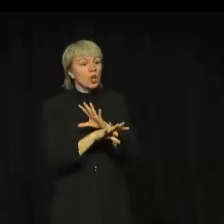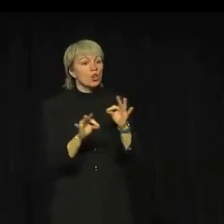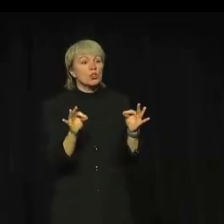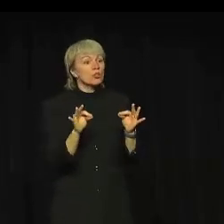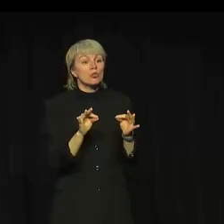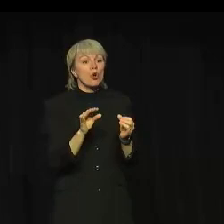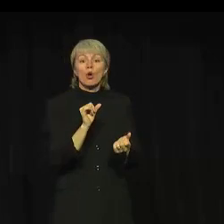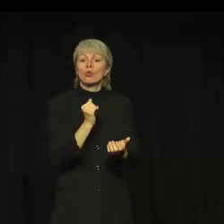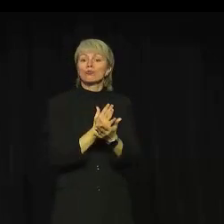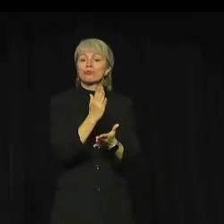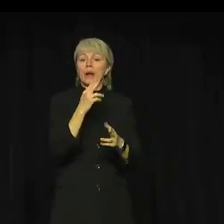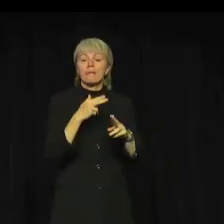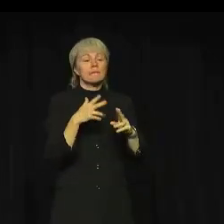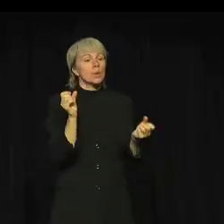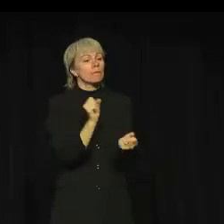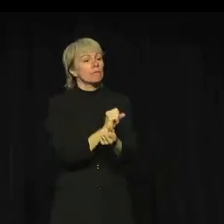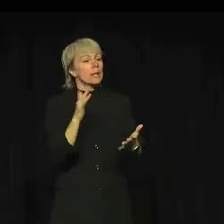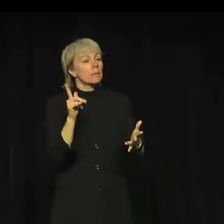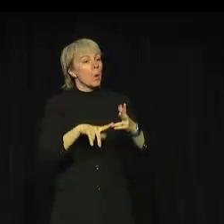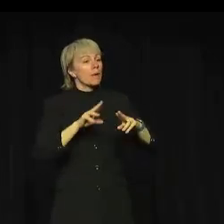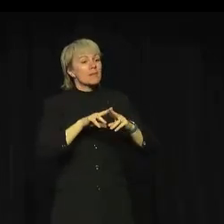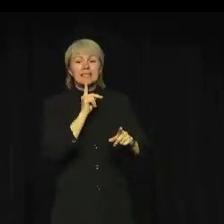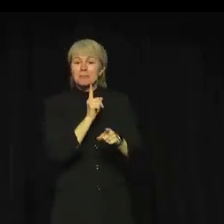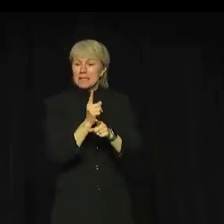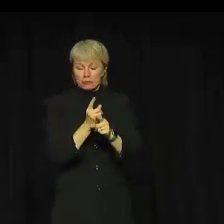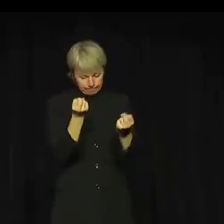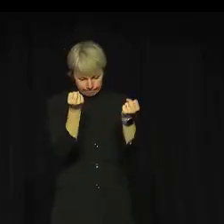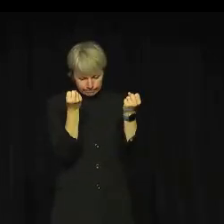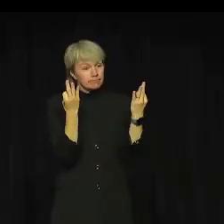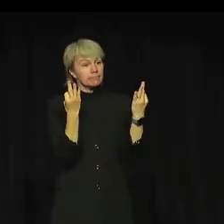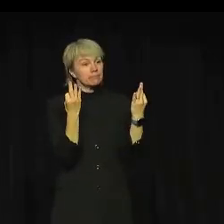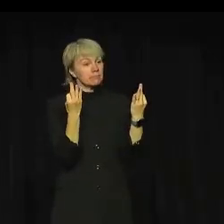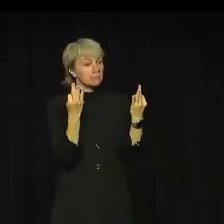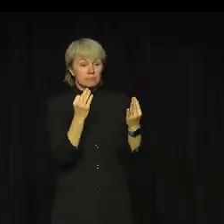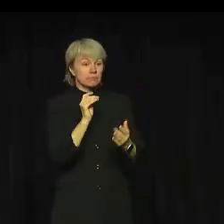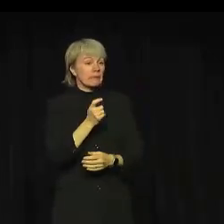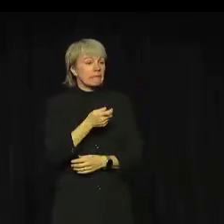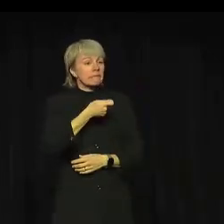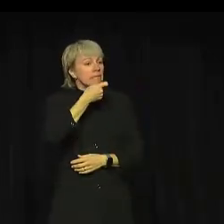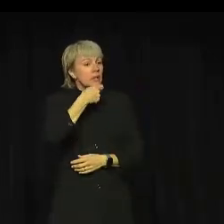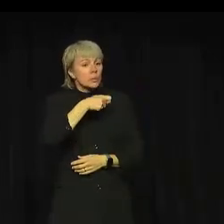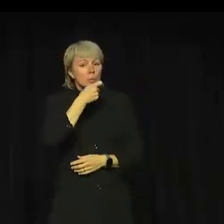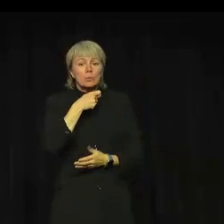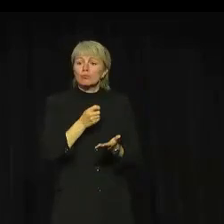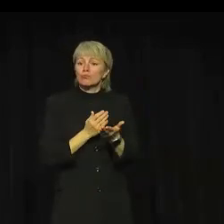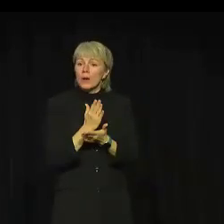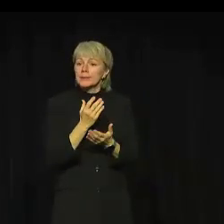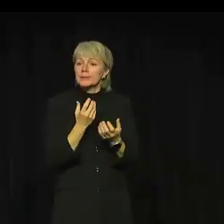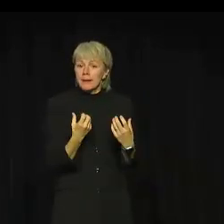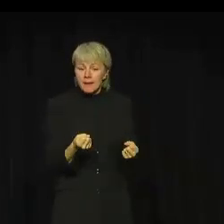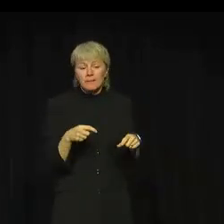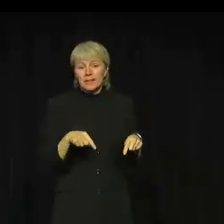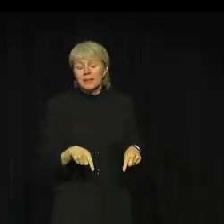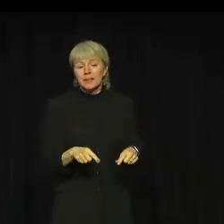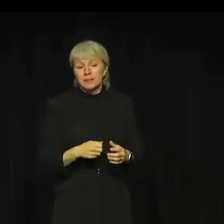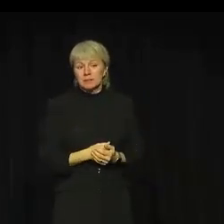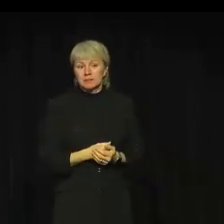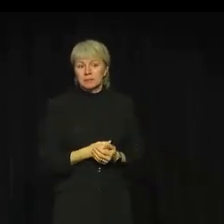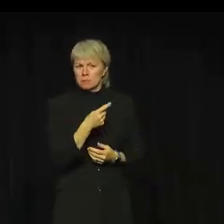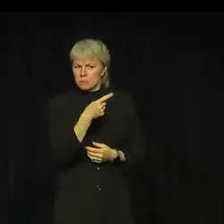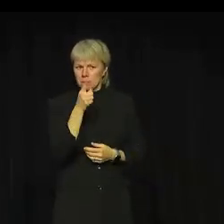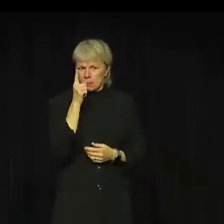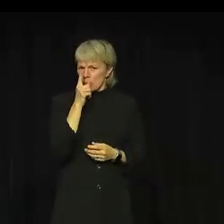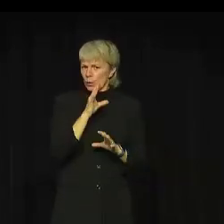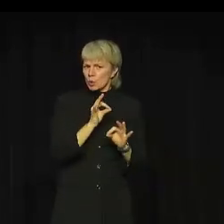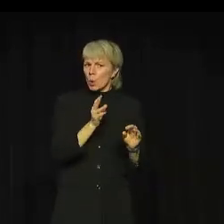of speech. In fact, we have barely any rights at all. But what we don't hear very often is why that